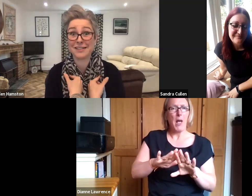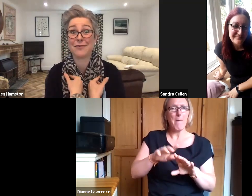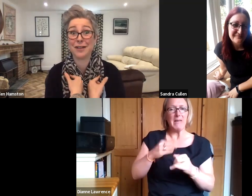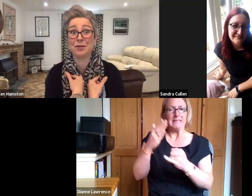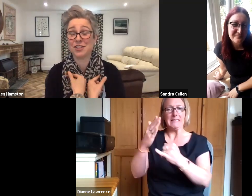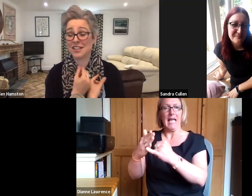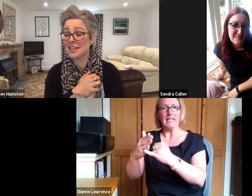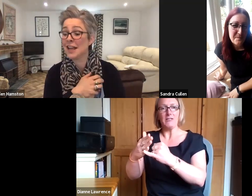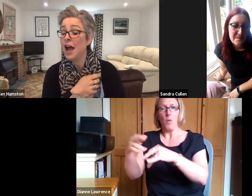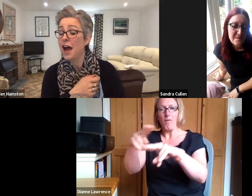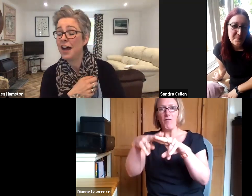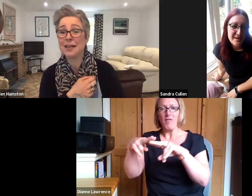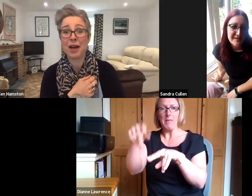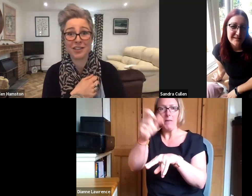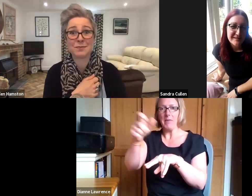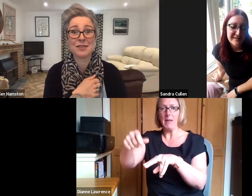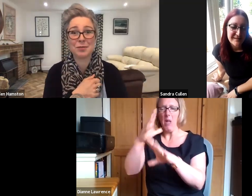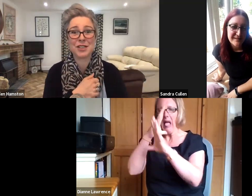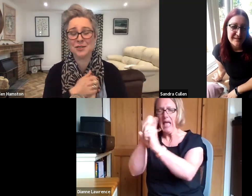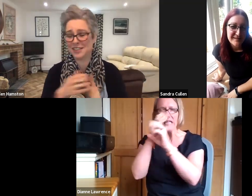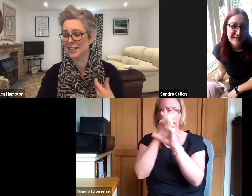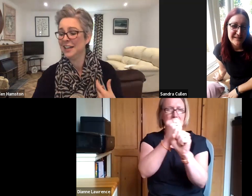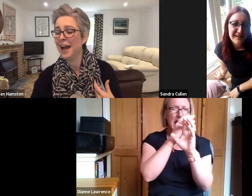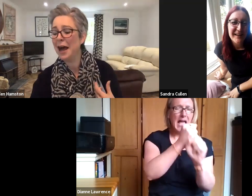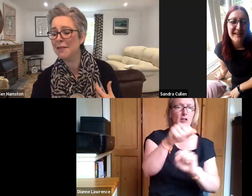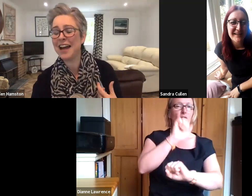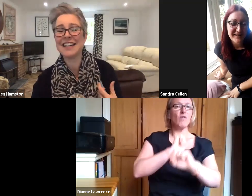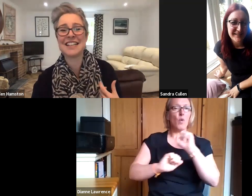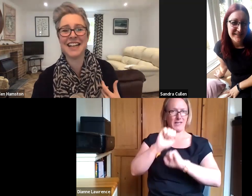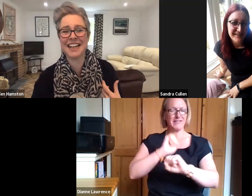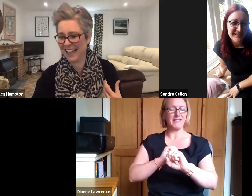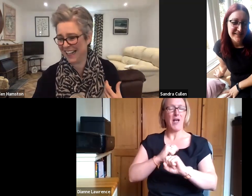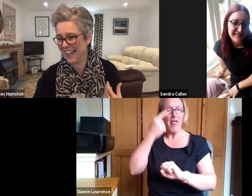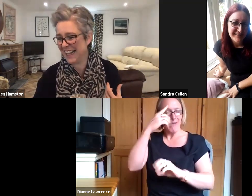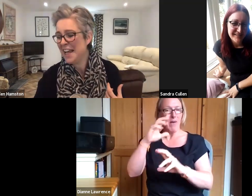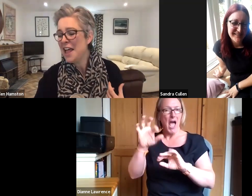I'll definitely be watching that. I think my husband will be tuned in. And